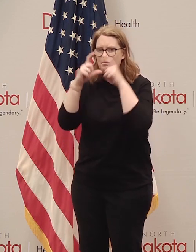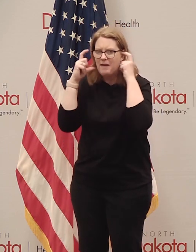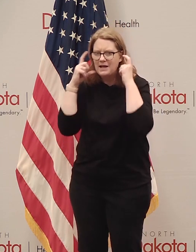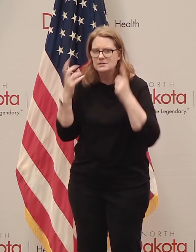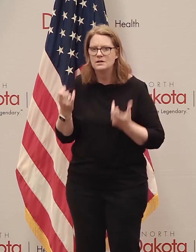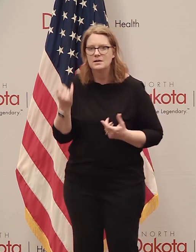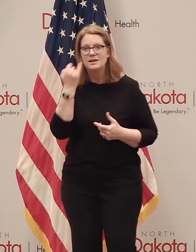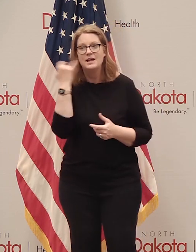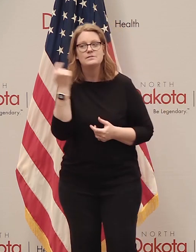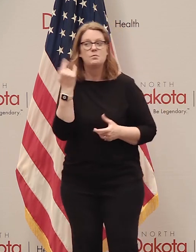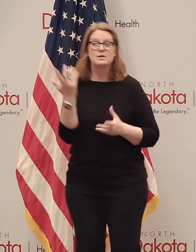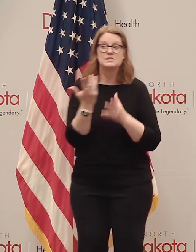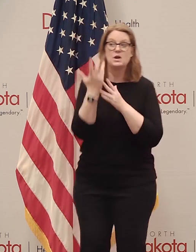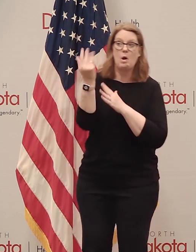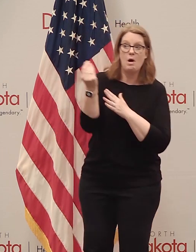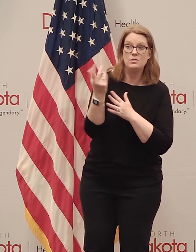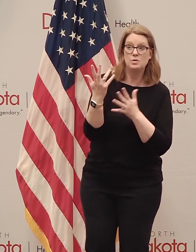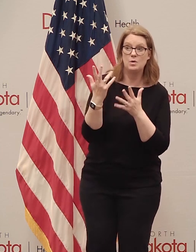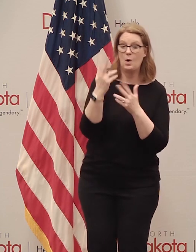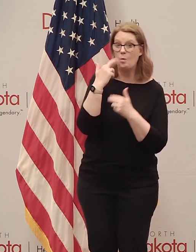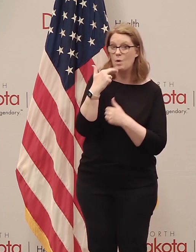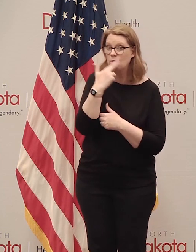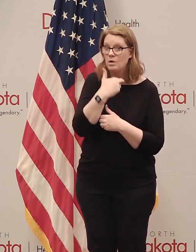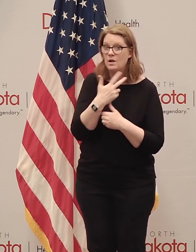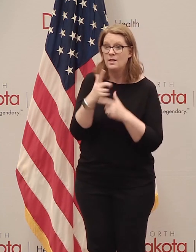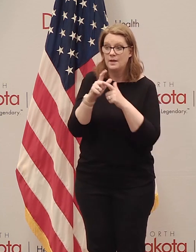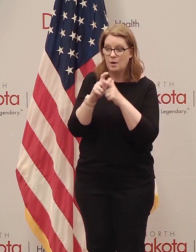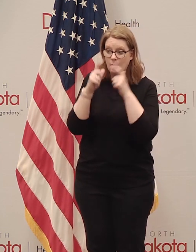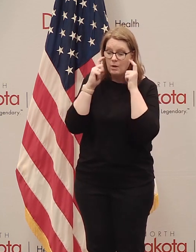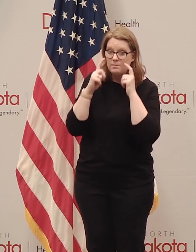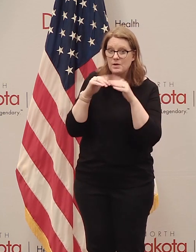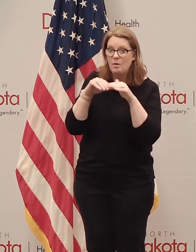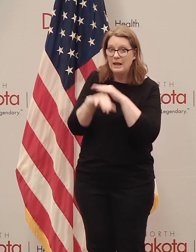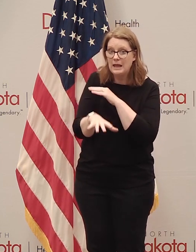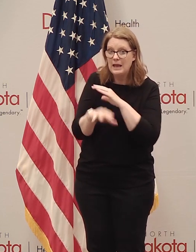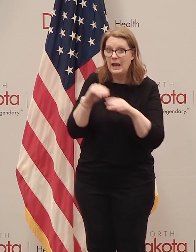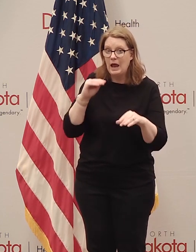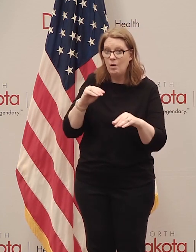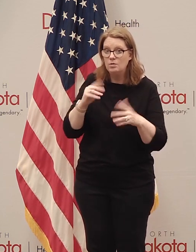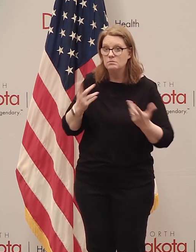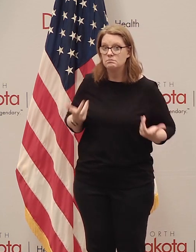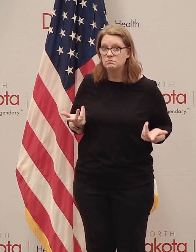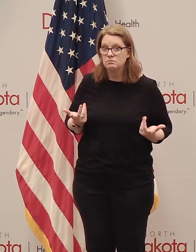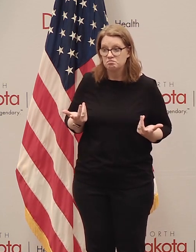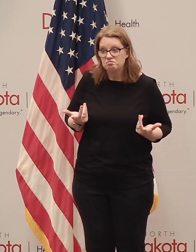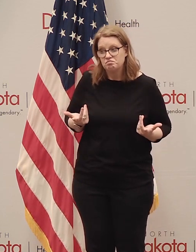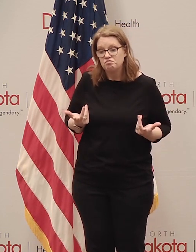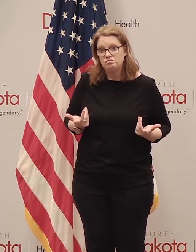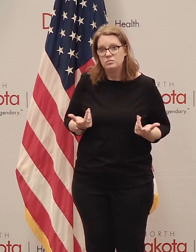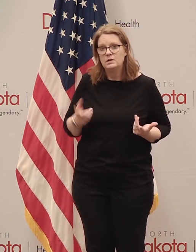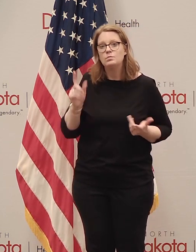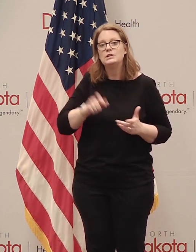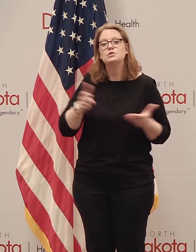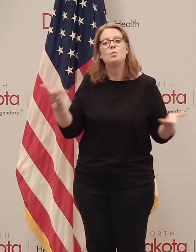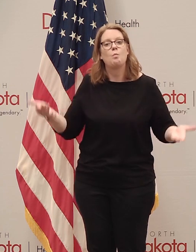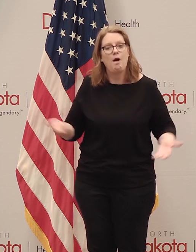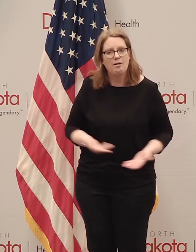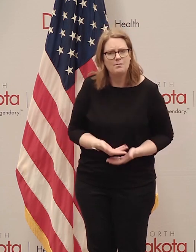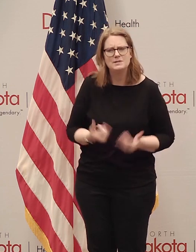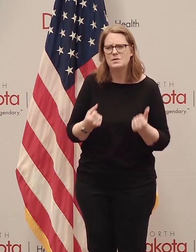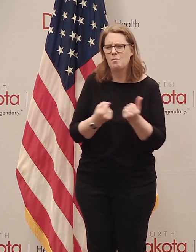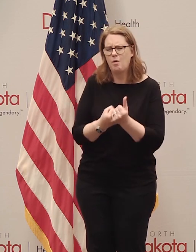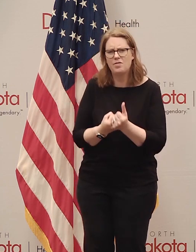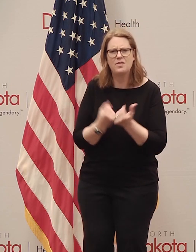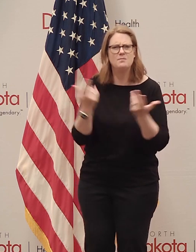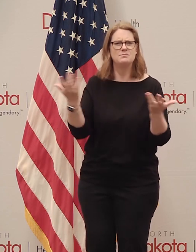the first time and go to a crowded restaurant and they're going to wear a mask when they're coming and going as part of that thing, we should welcome them and support them.